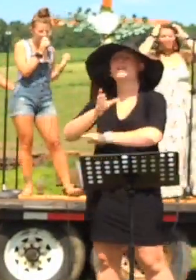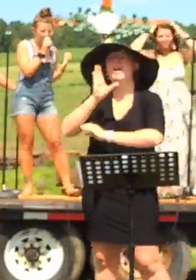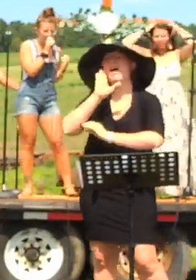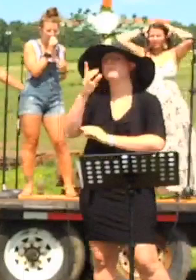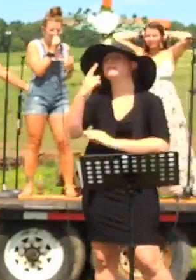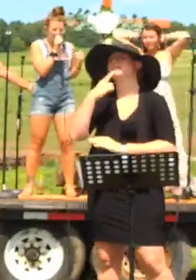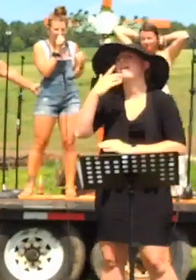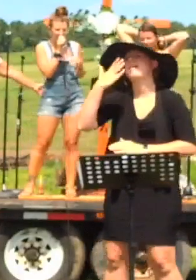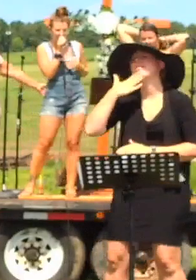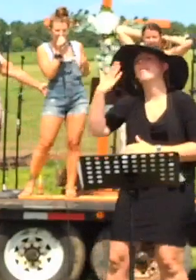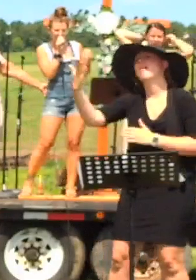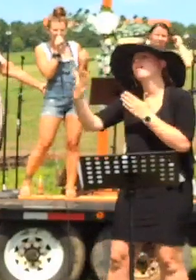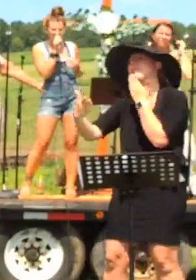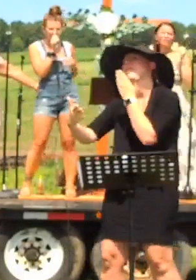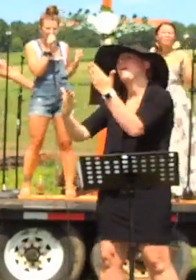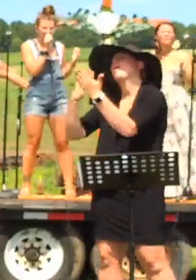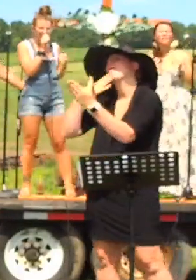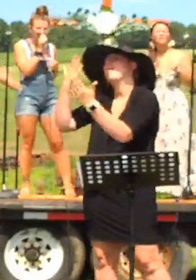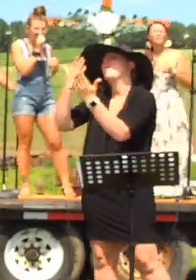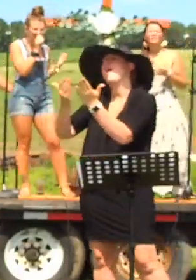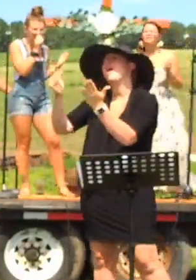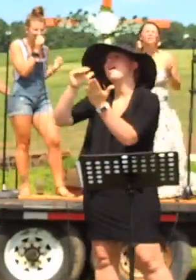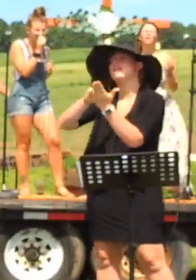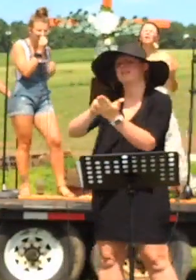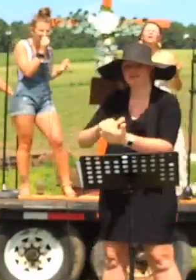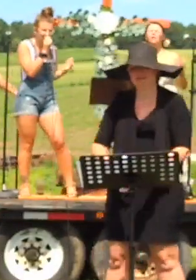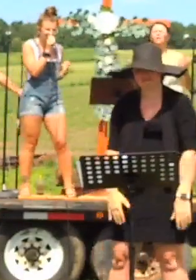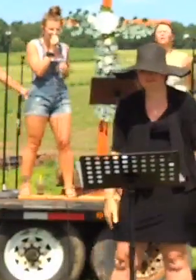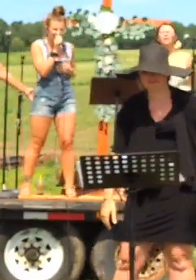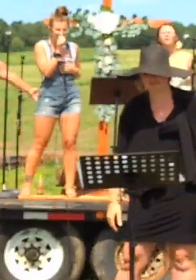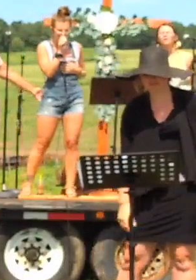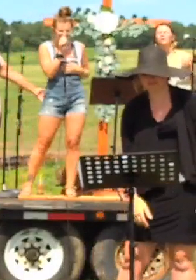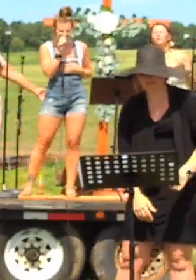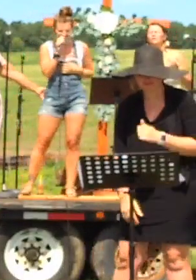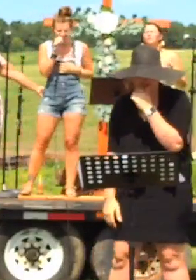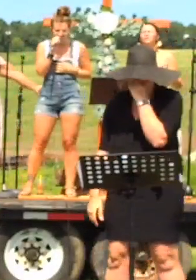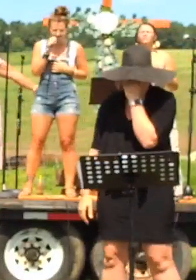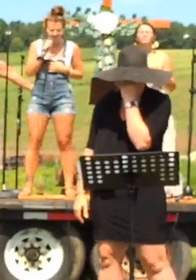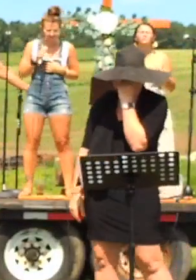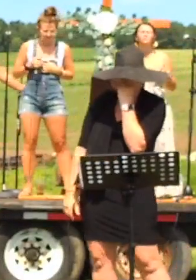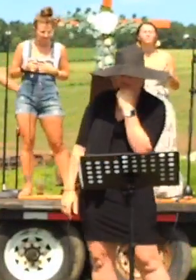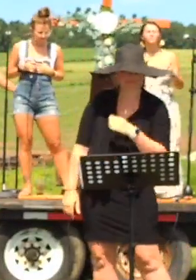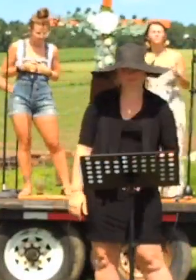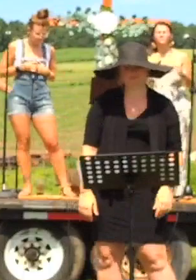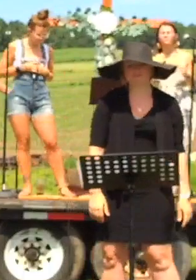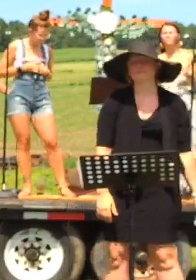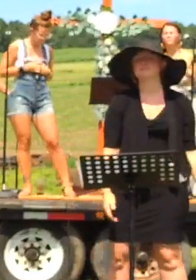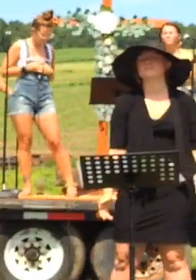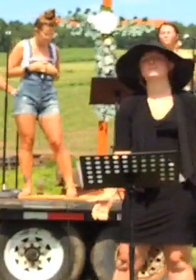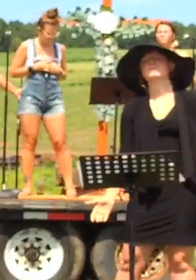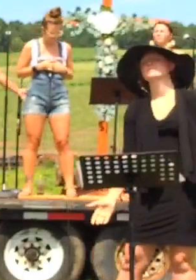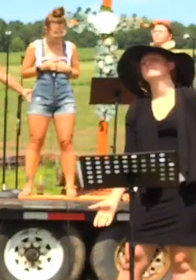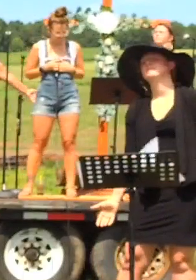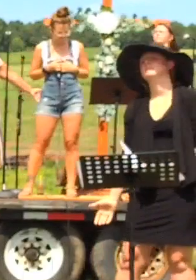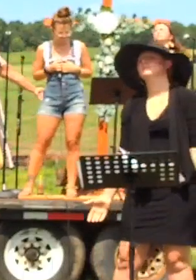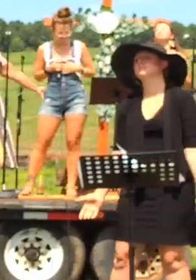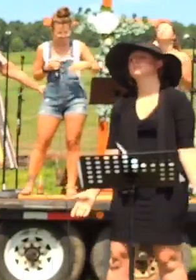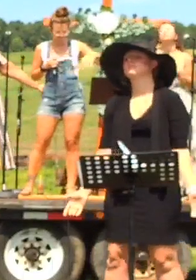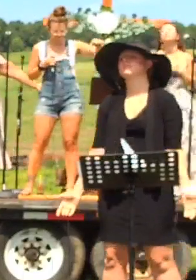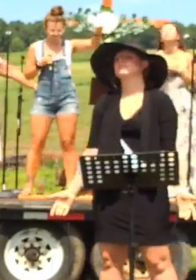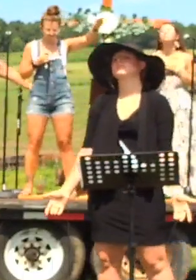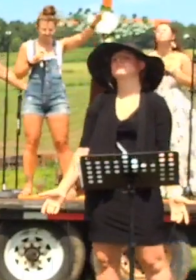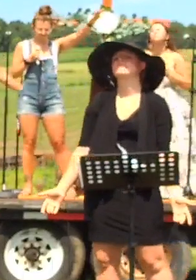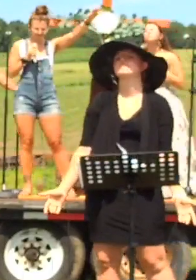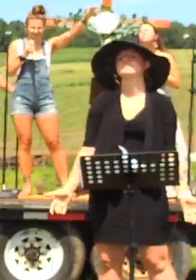My heart will sing your praise again. Oh, oh, oh,